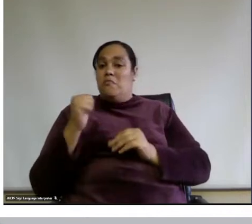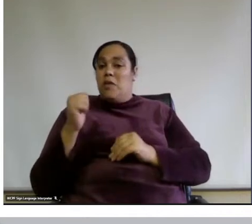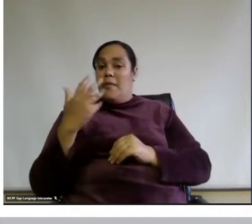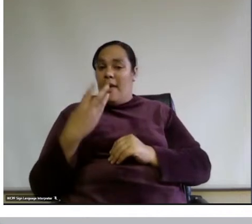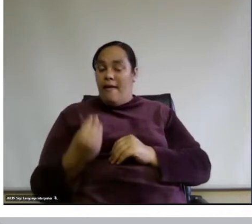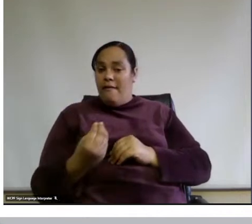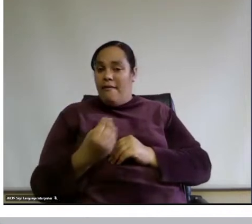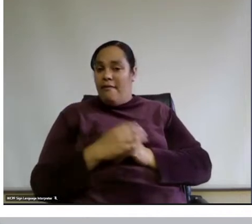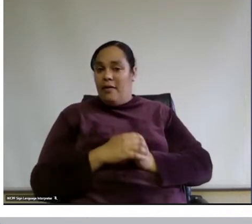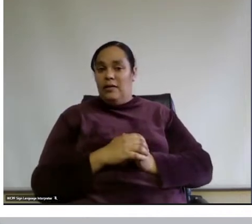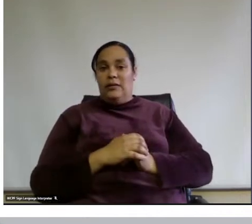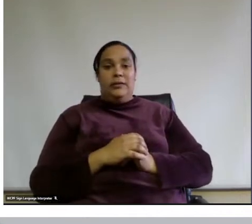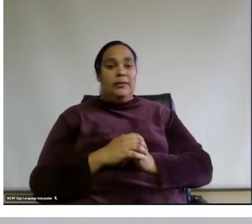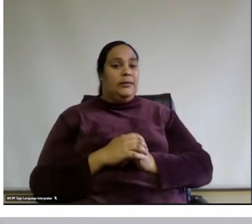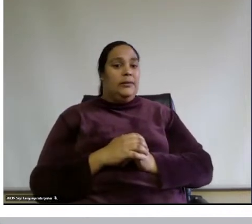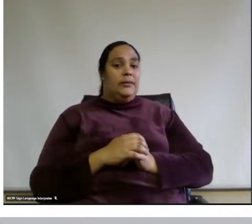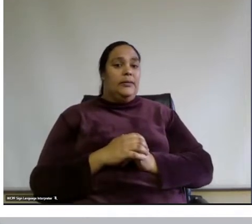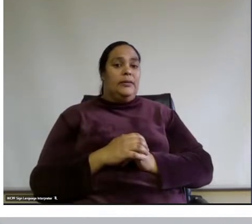objections?